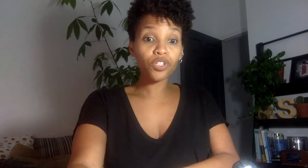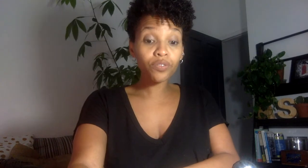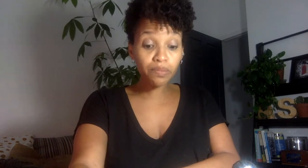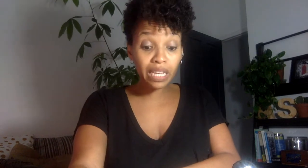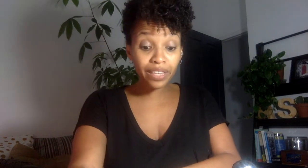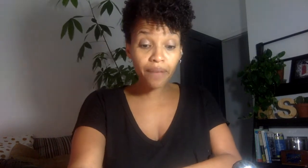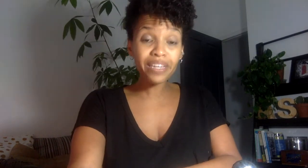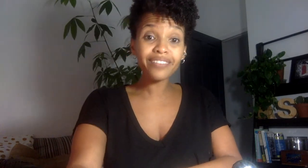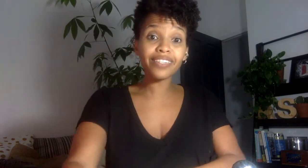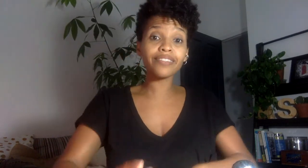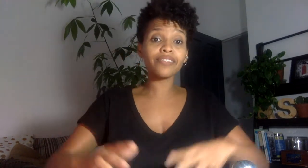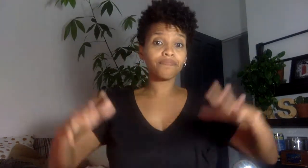to me, what that means is